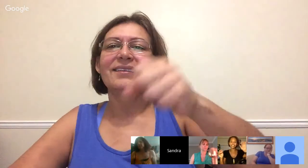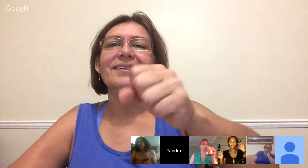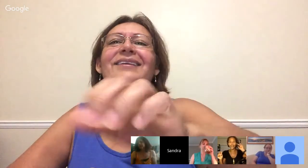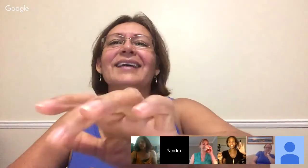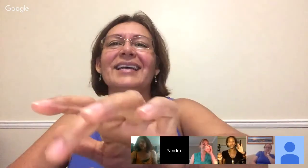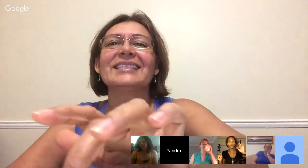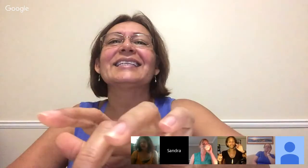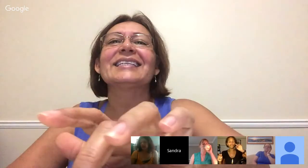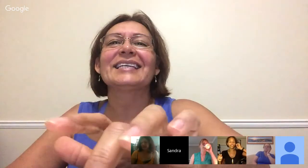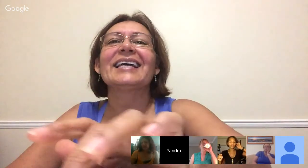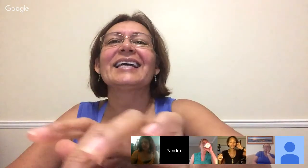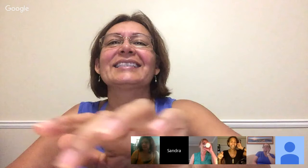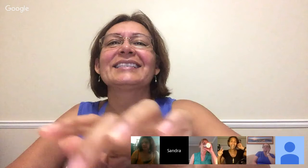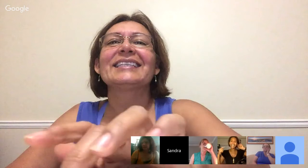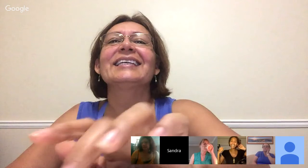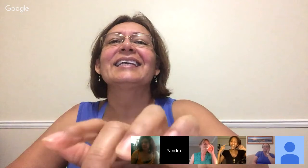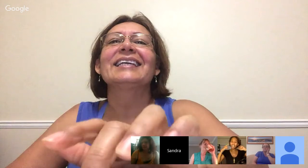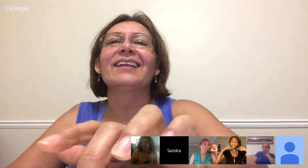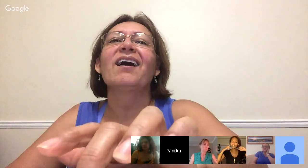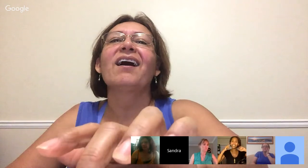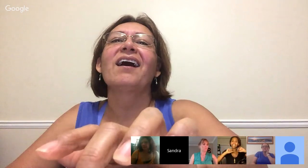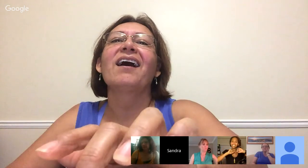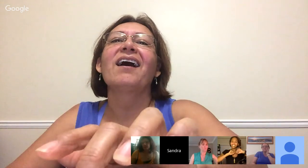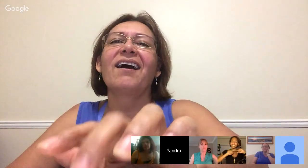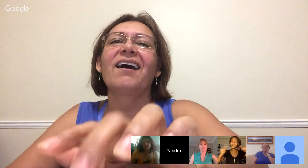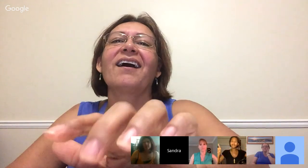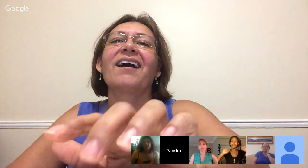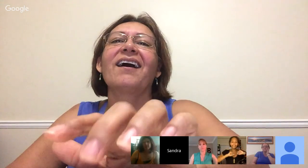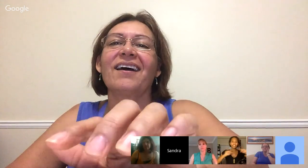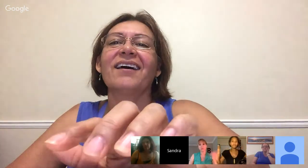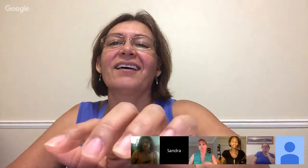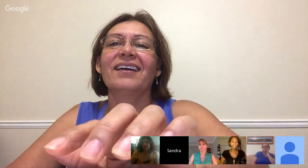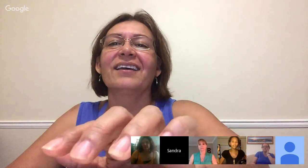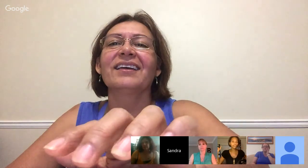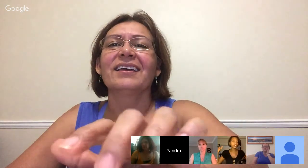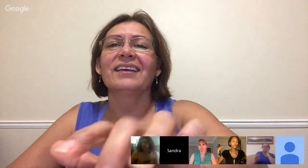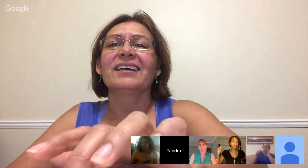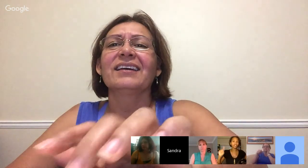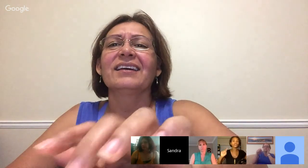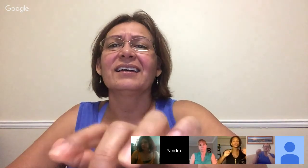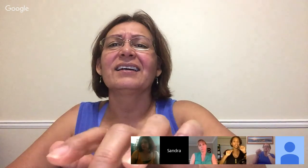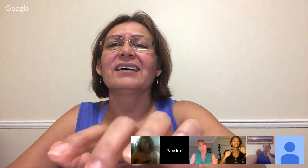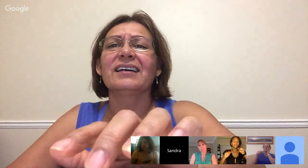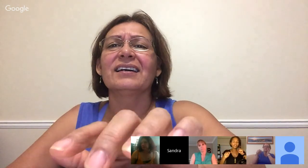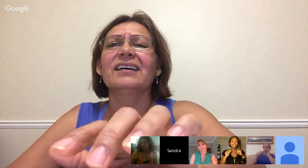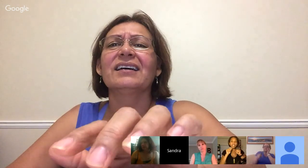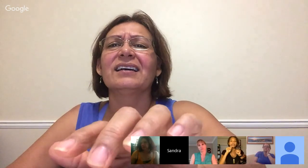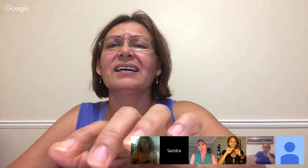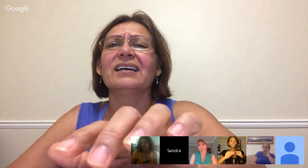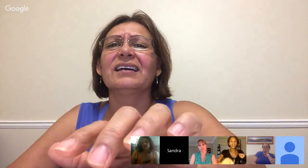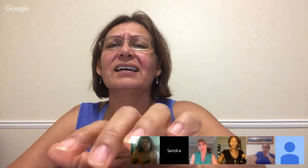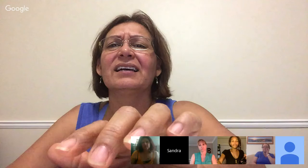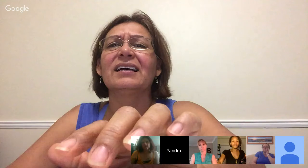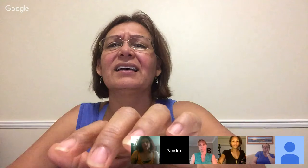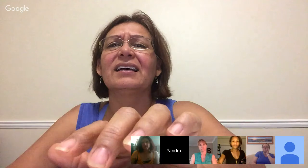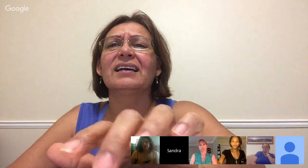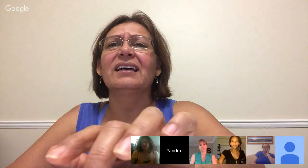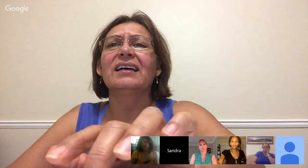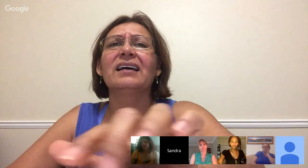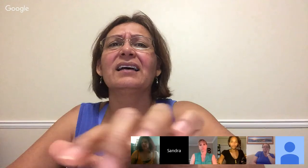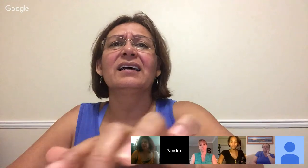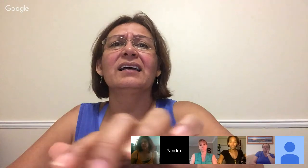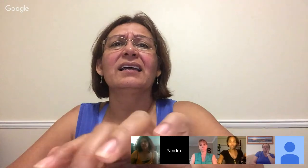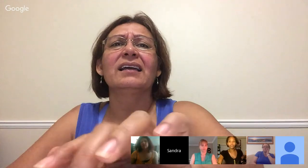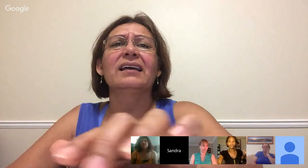Yeah, so that's where the video is. And I actually think I may have emailed it out too, I'm not sure, but it's there.